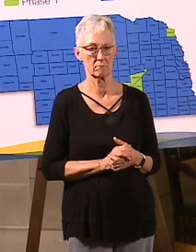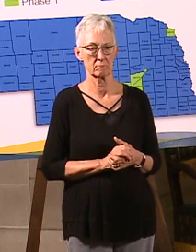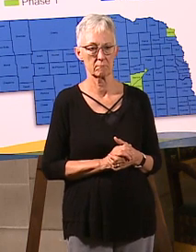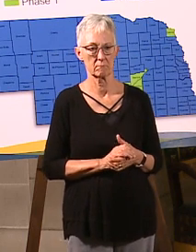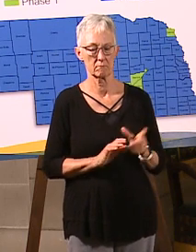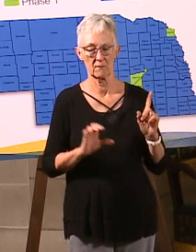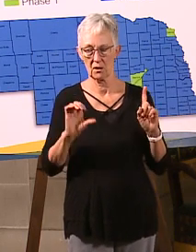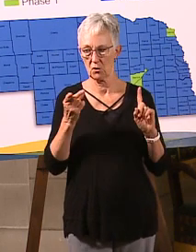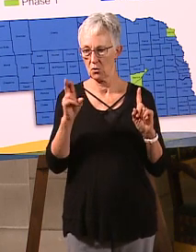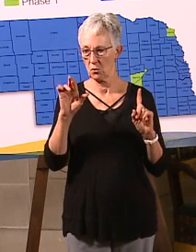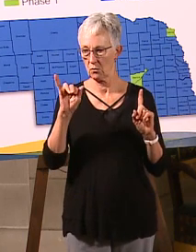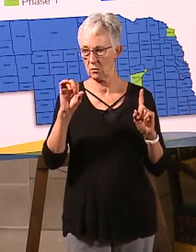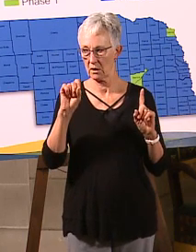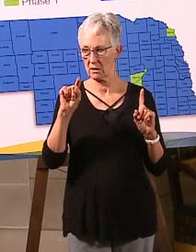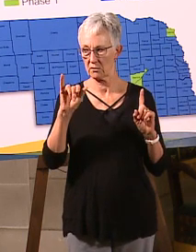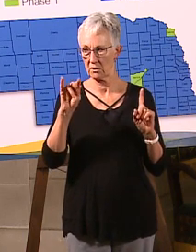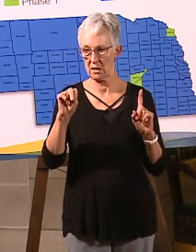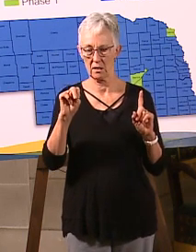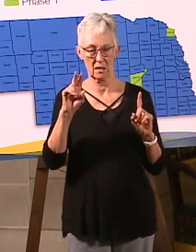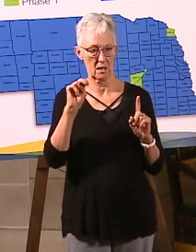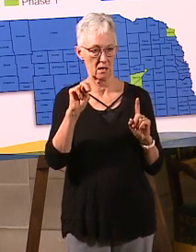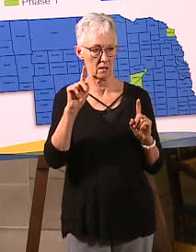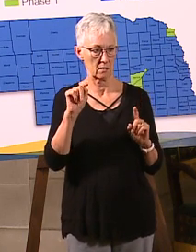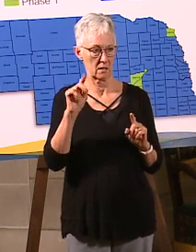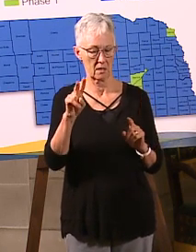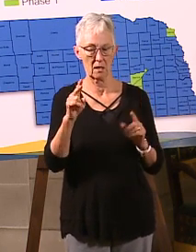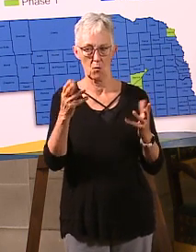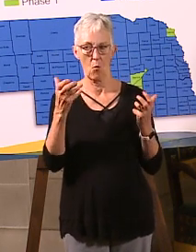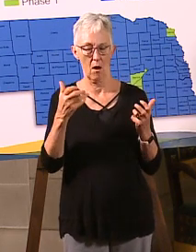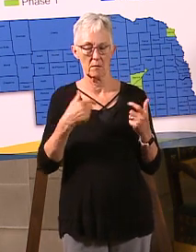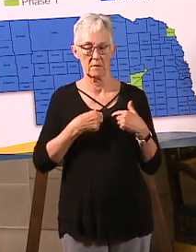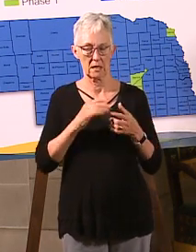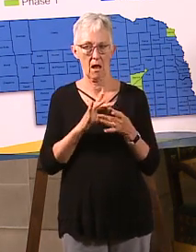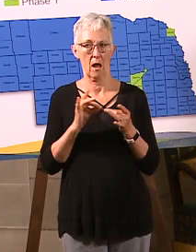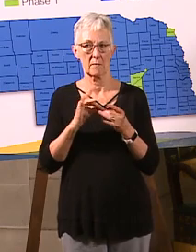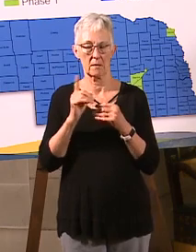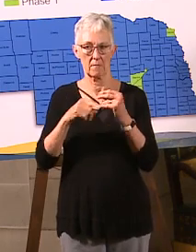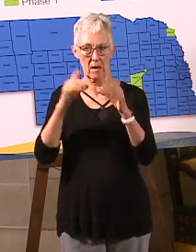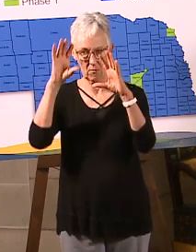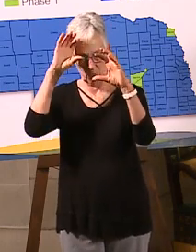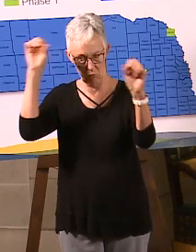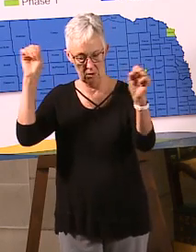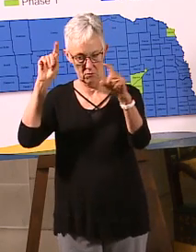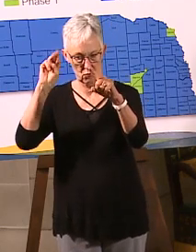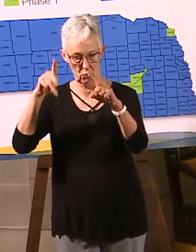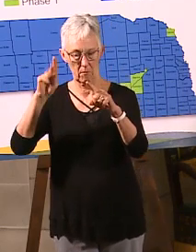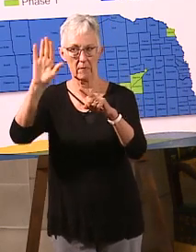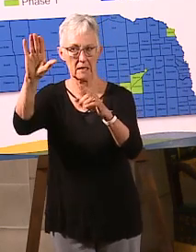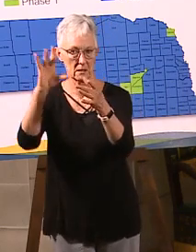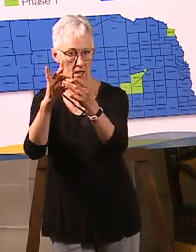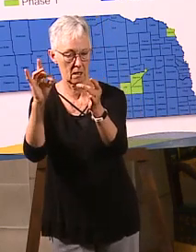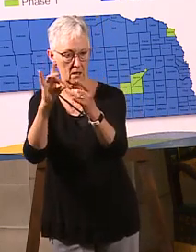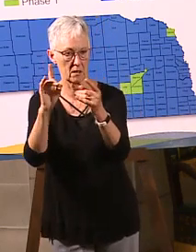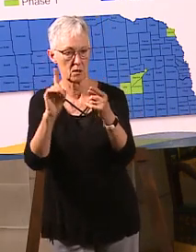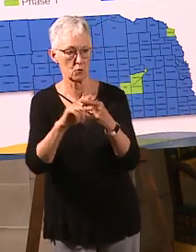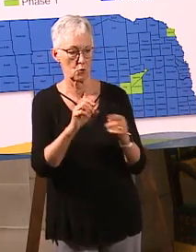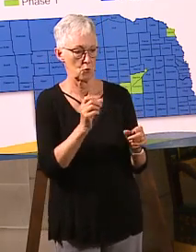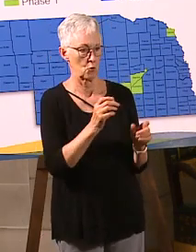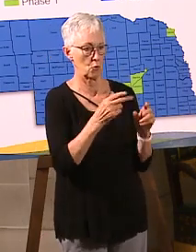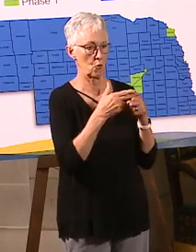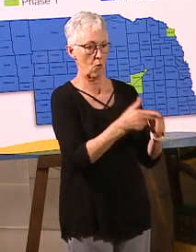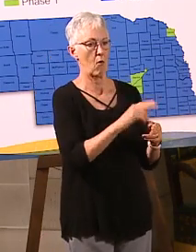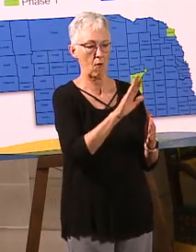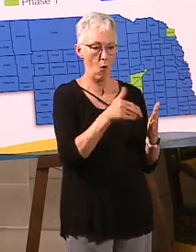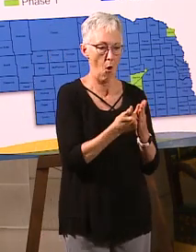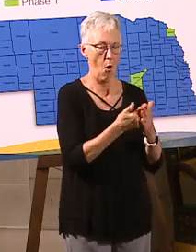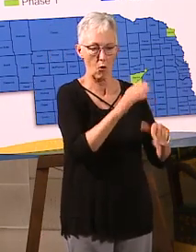essential. Christian at NTV wants me to comment on President Trump's move to make all churches and all houses of worship essential. Again, we released or relaxed